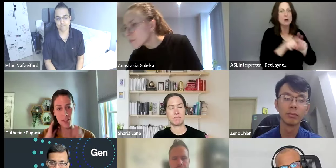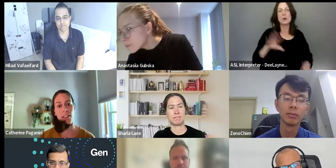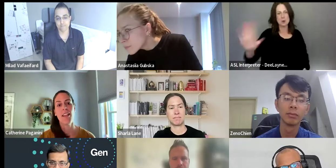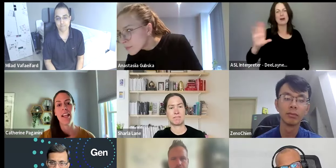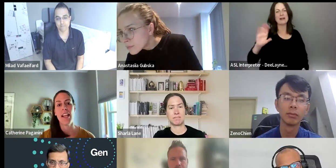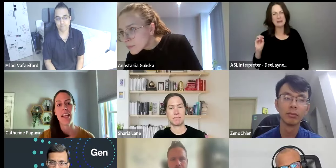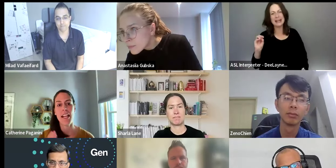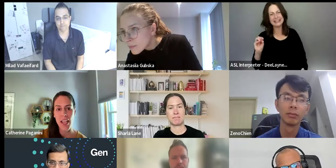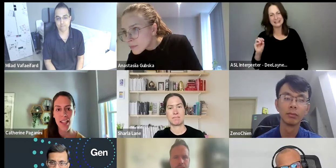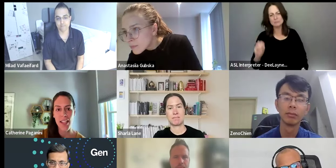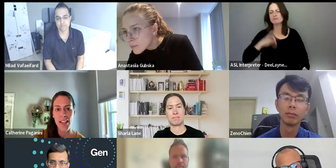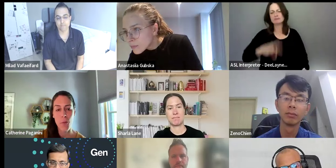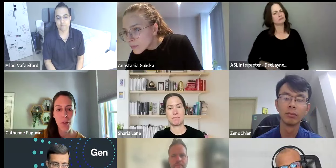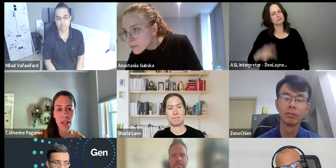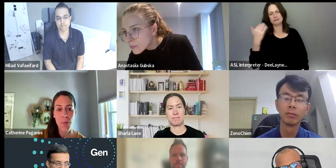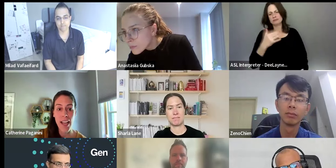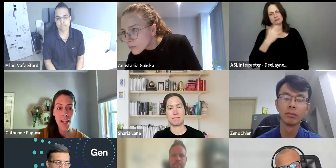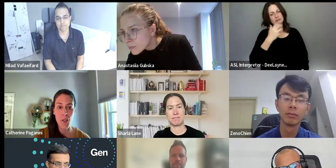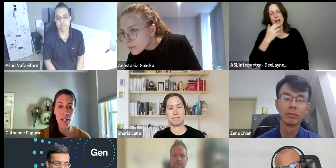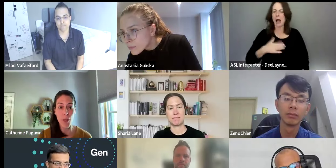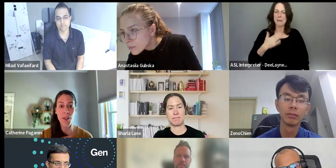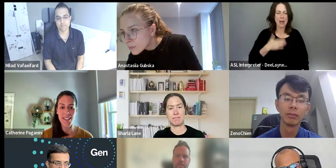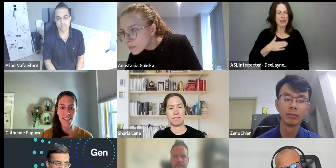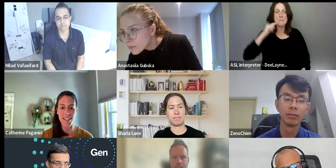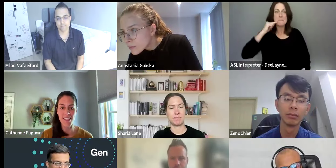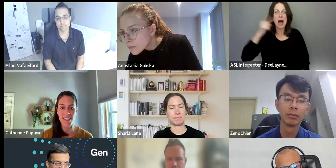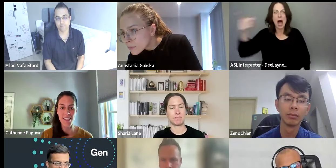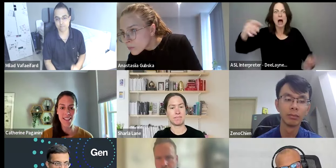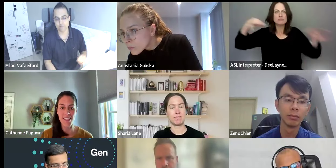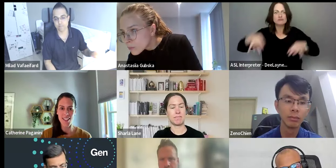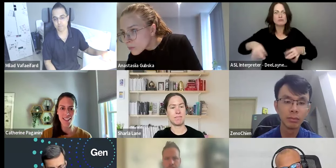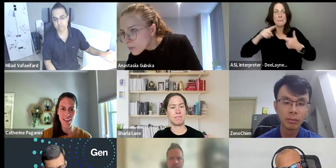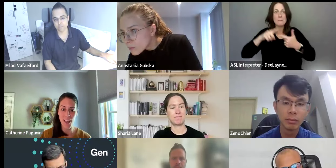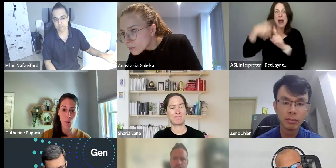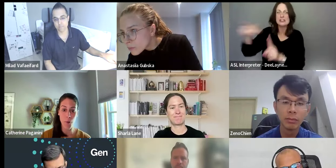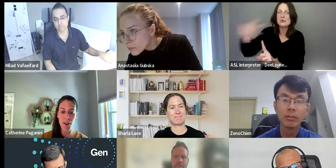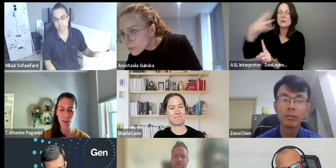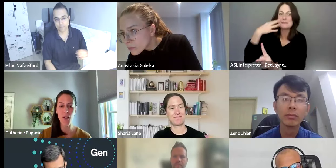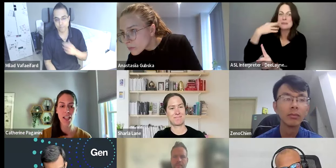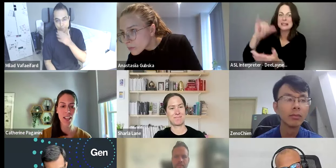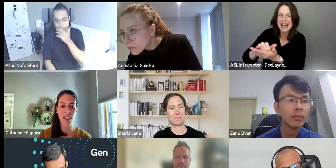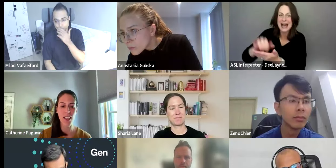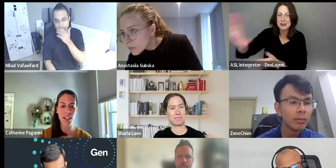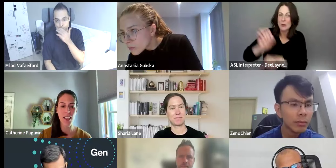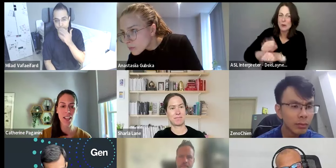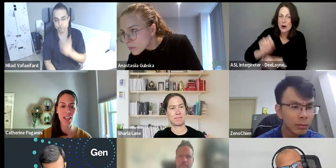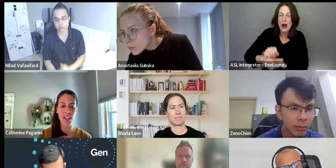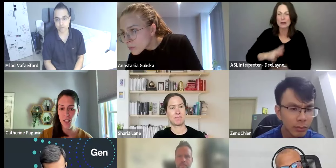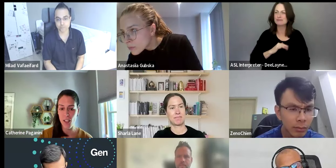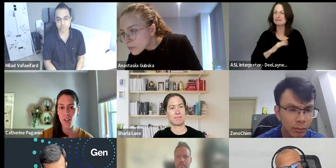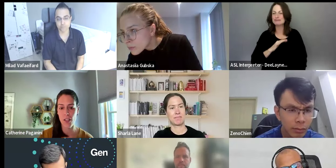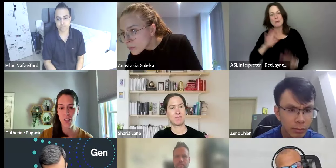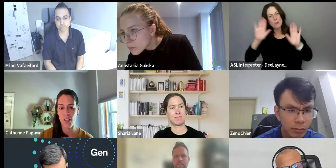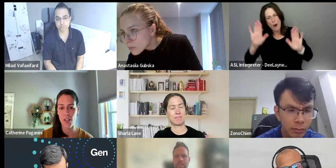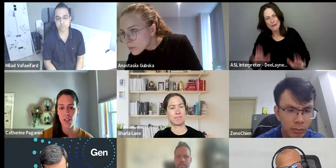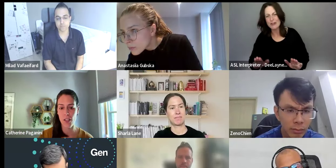like 100%. And I'm so glad that Milan actually experienced it. Like he just did it and was like, wow, you know, like